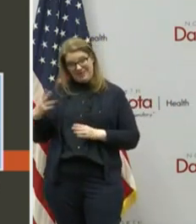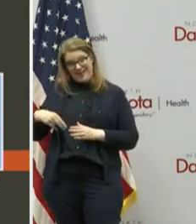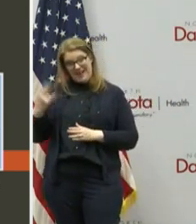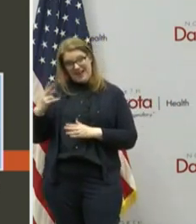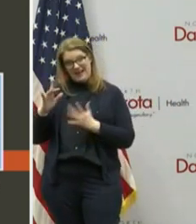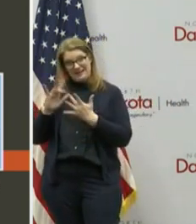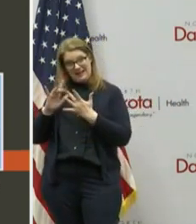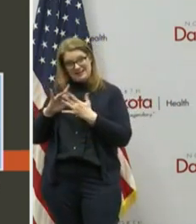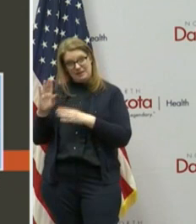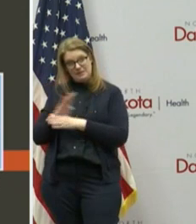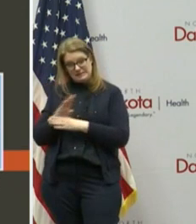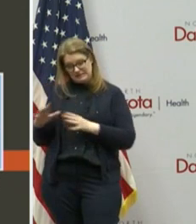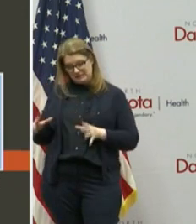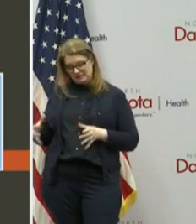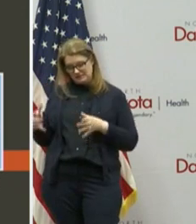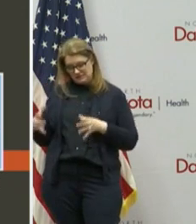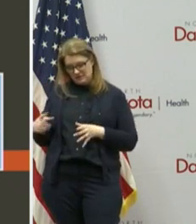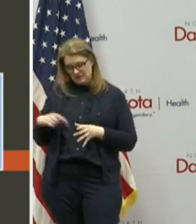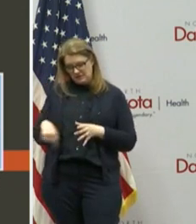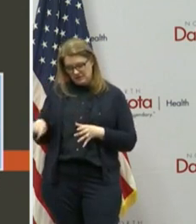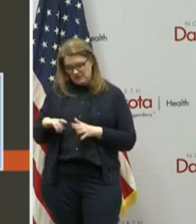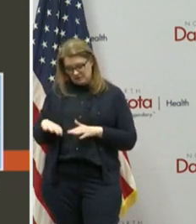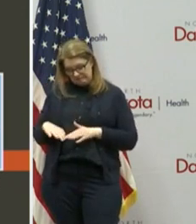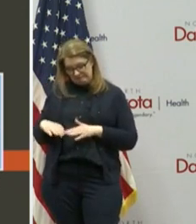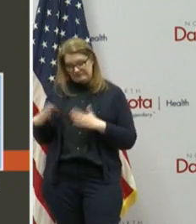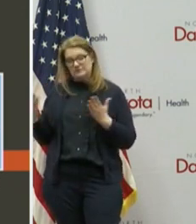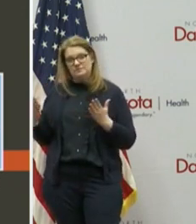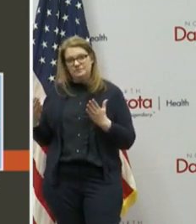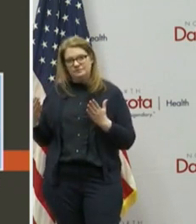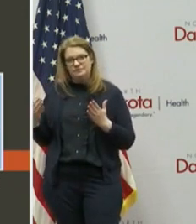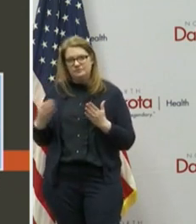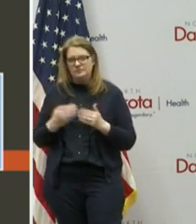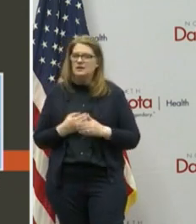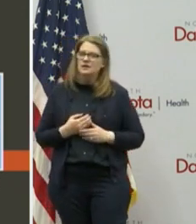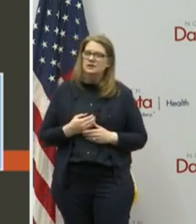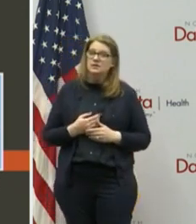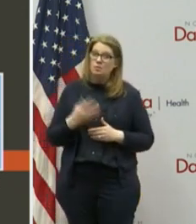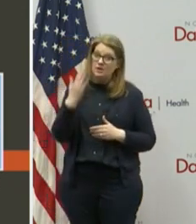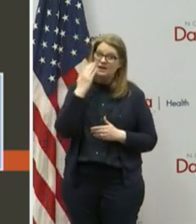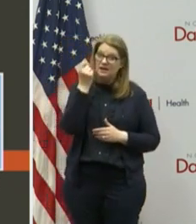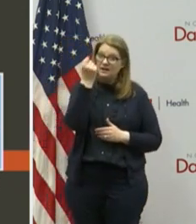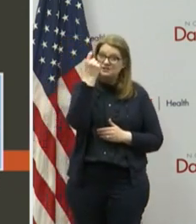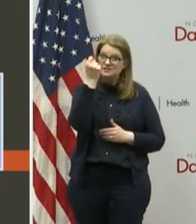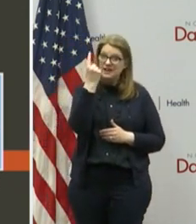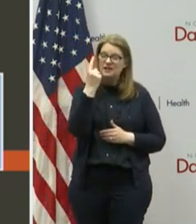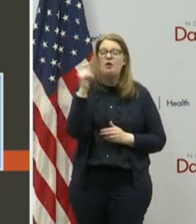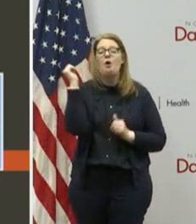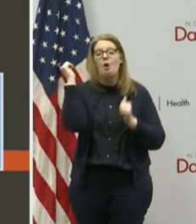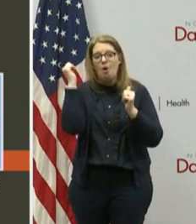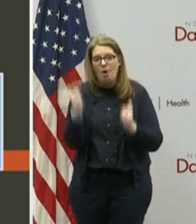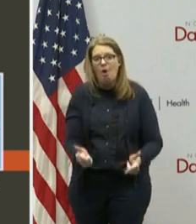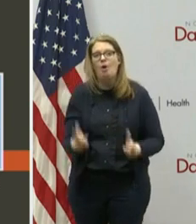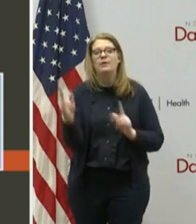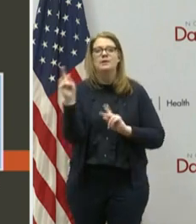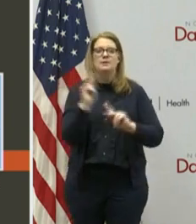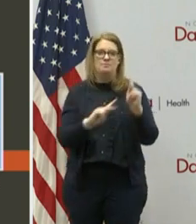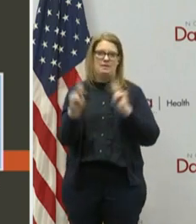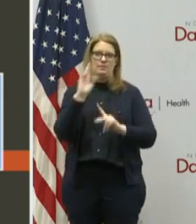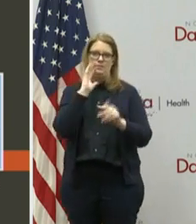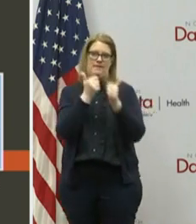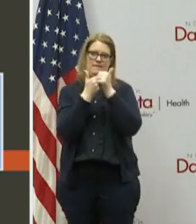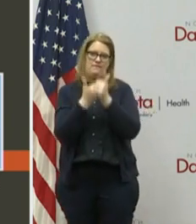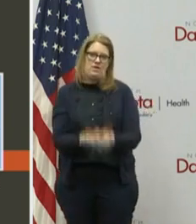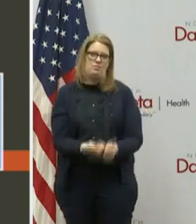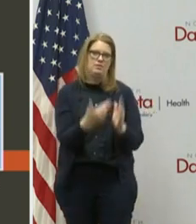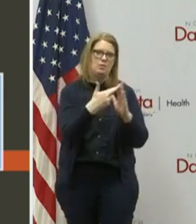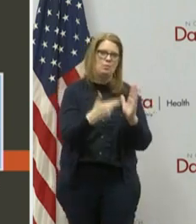as we said yesterday, we know that everyone will be out there practicing good COVID etiquette, including customers,